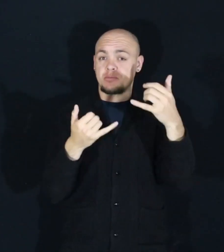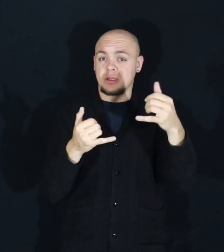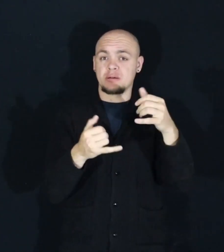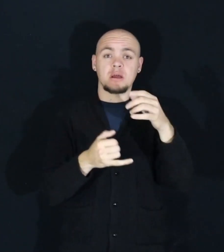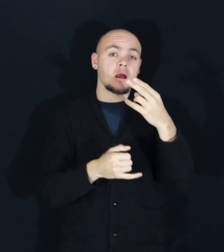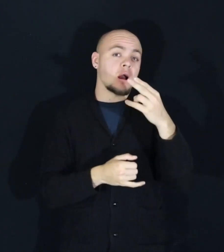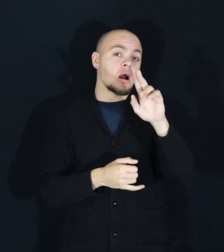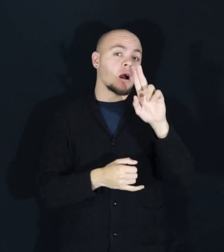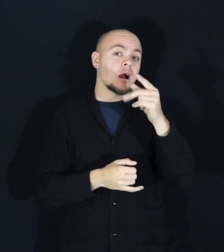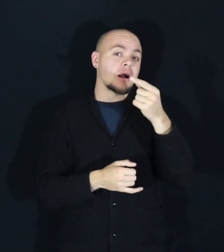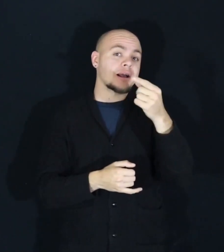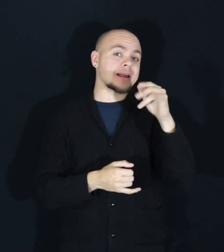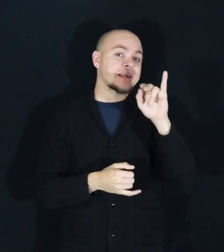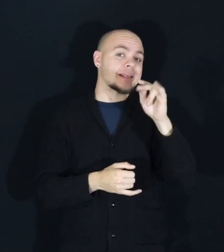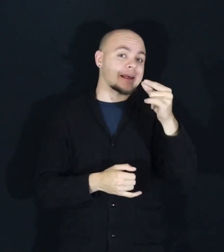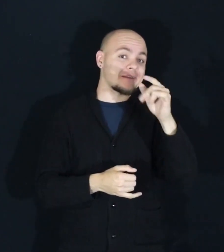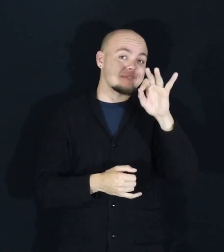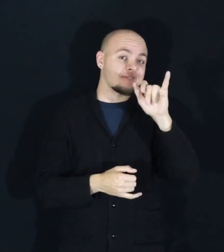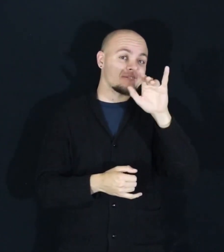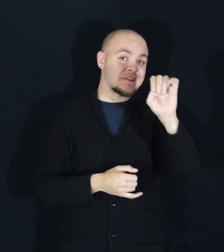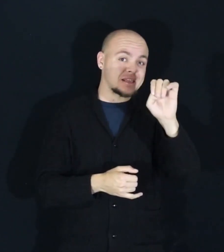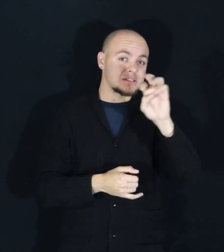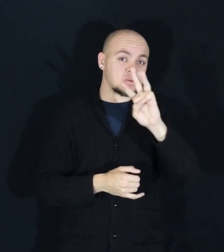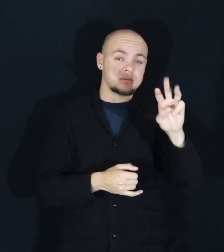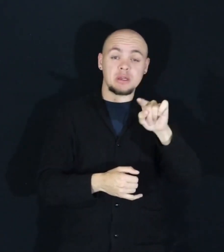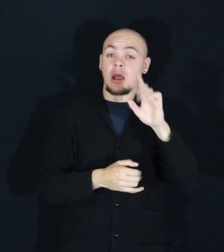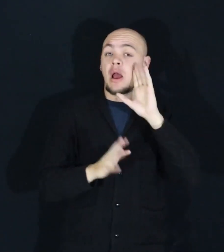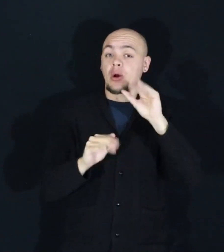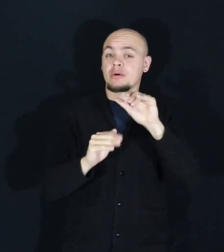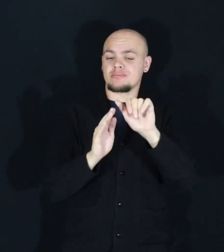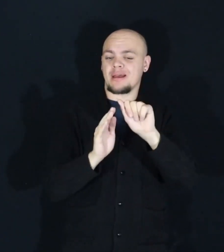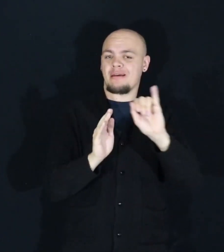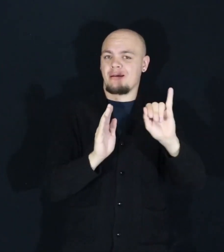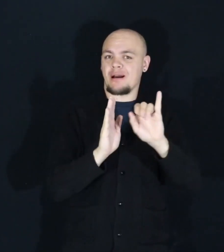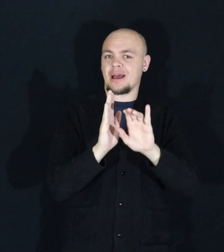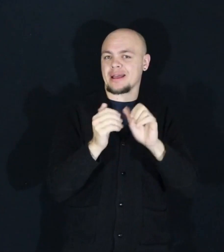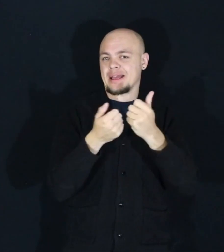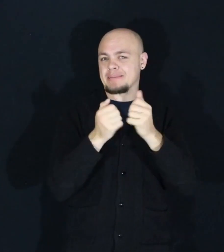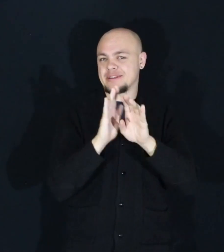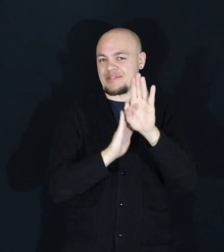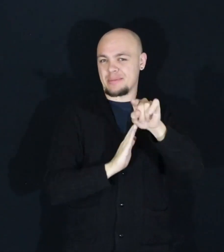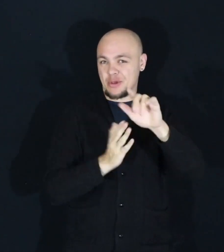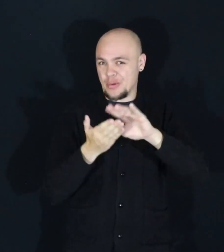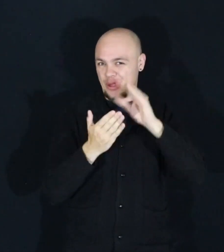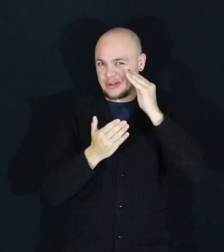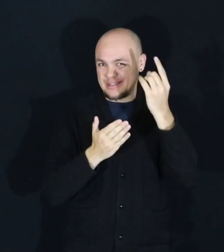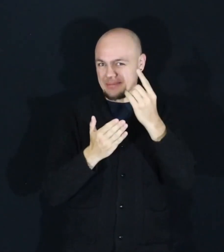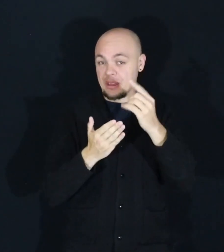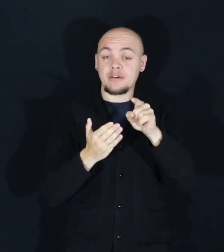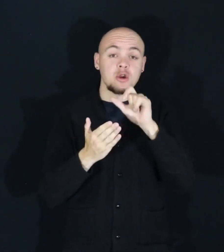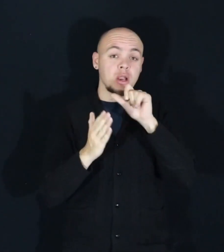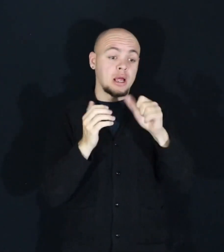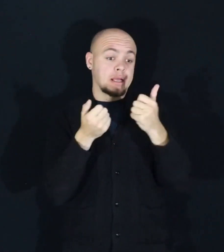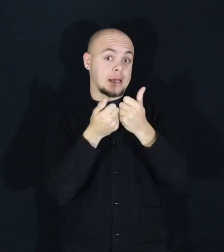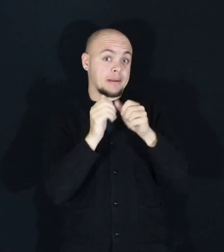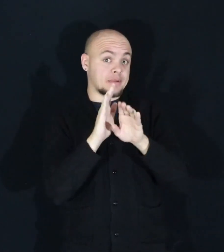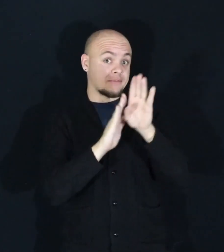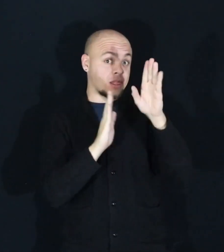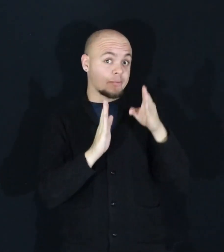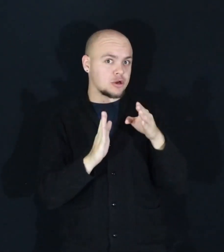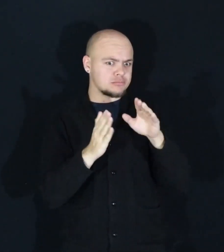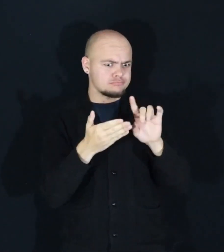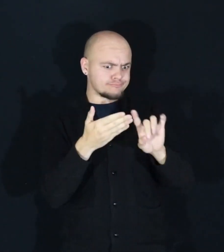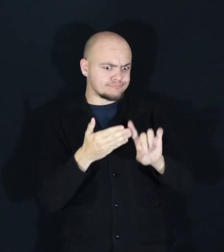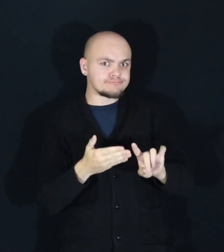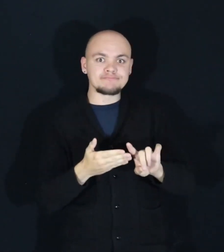Face website. I hope you learned something about AI for game development. And even if you're not a game developer, check this stuff out,